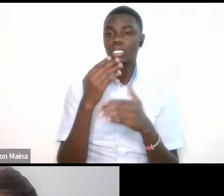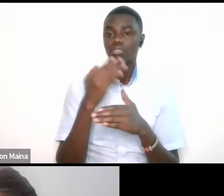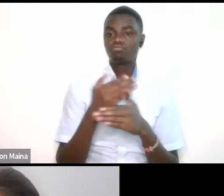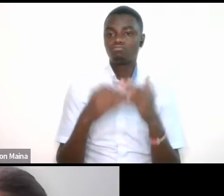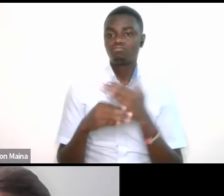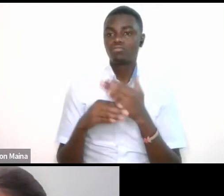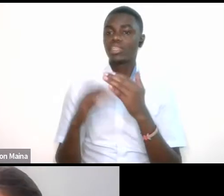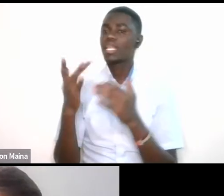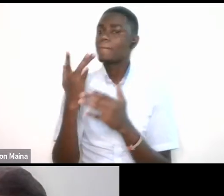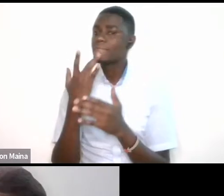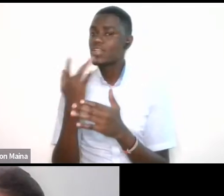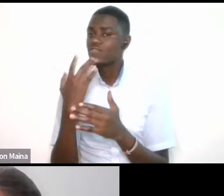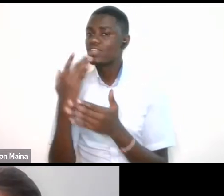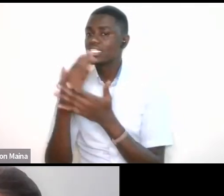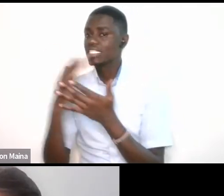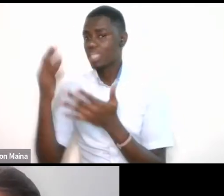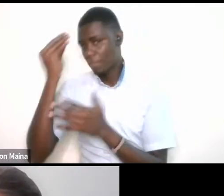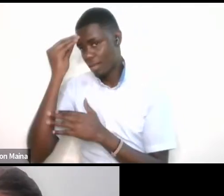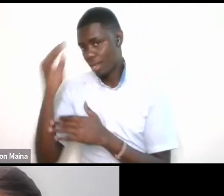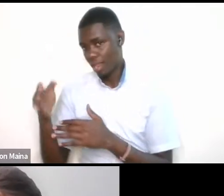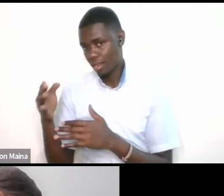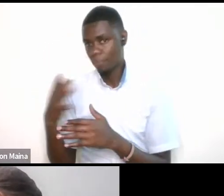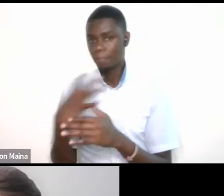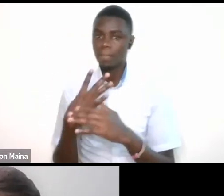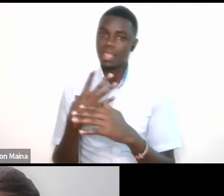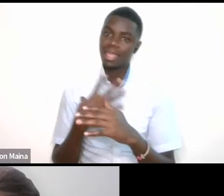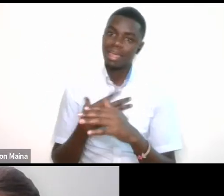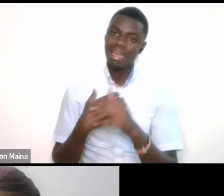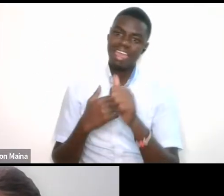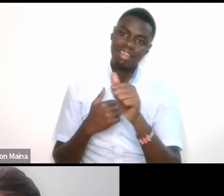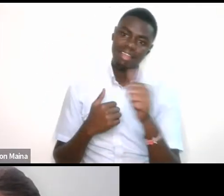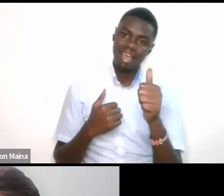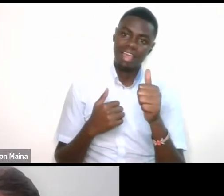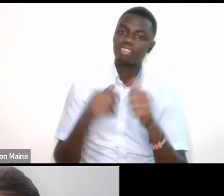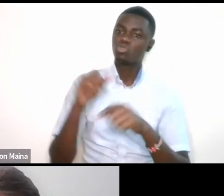of diversity. So in my opinion,